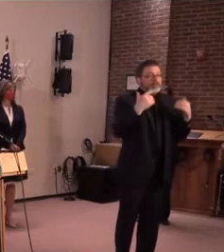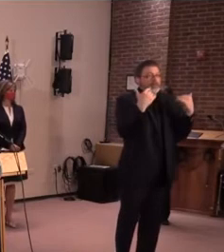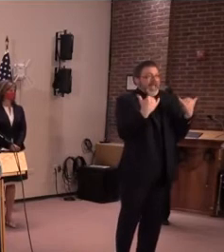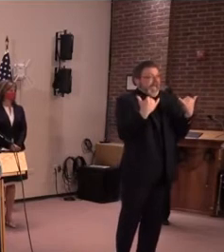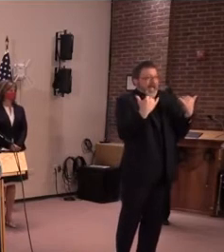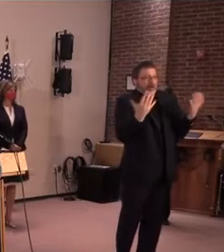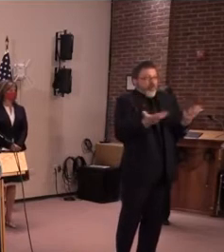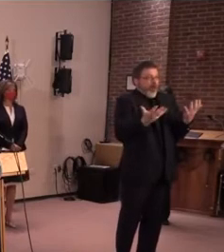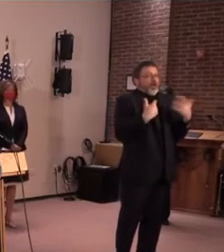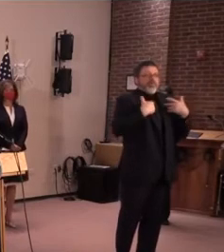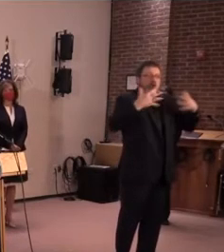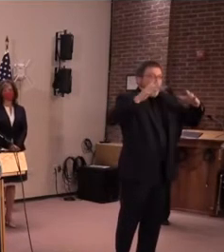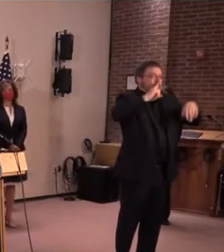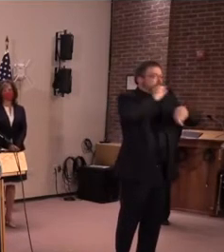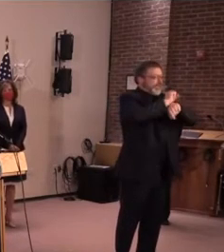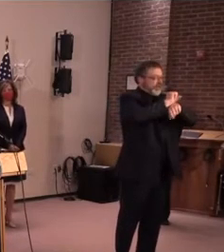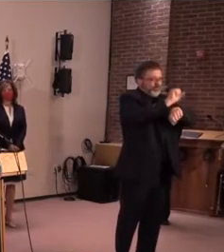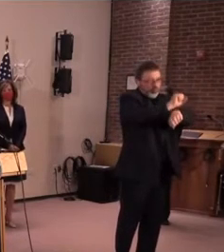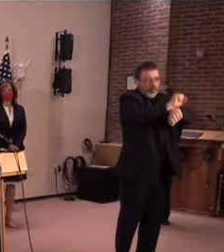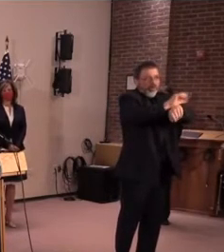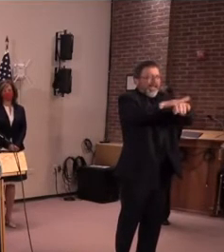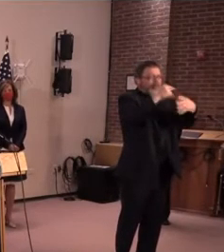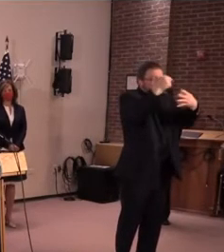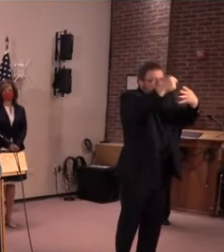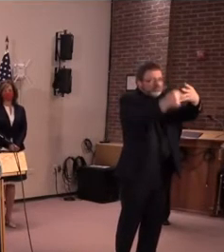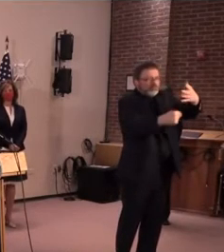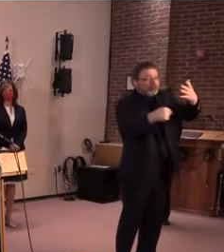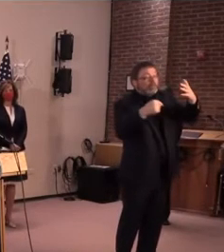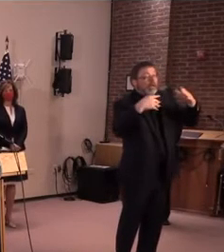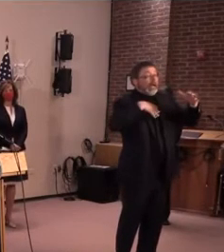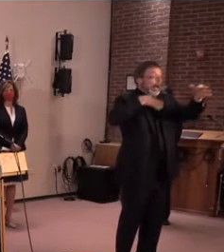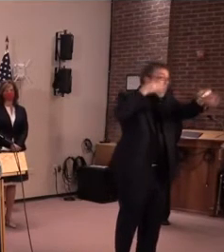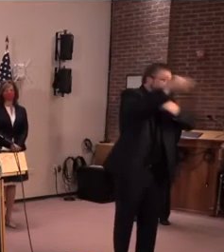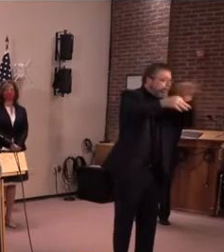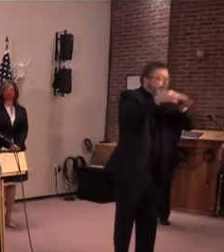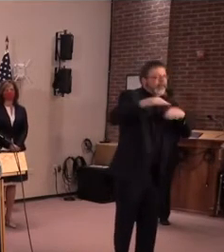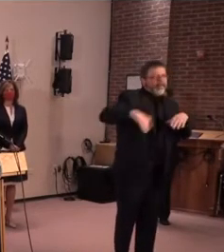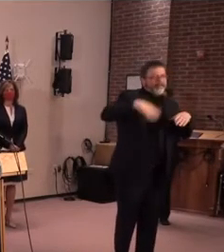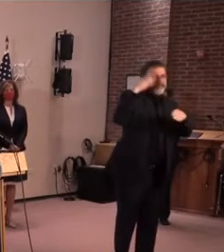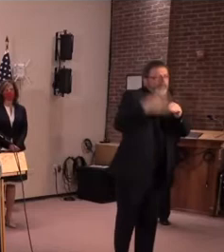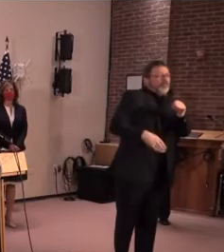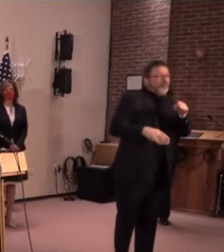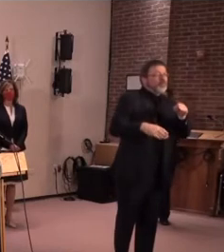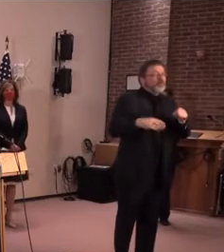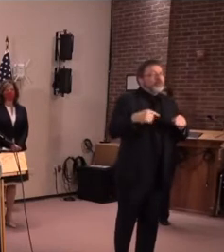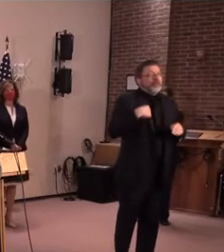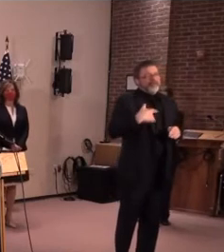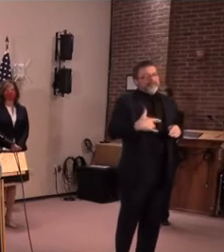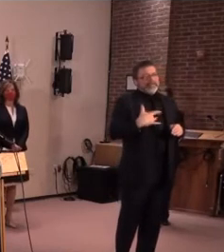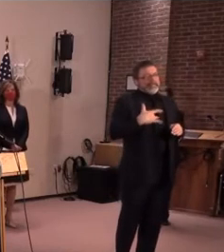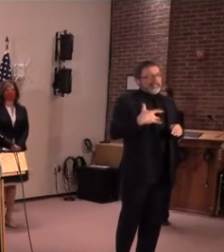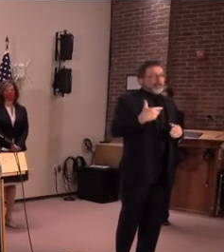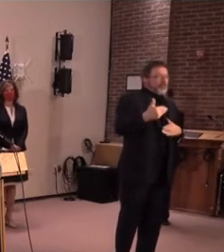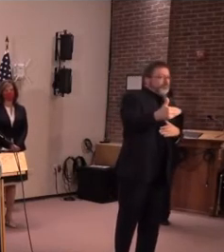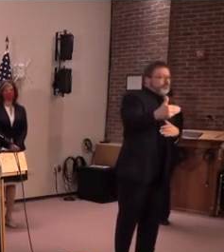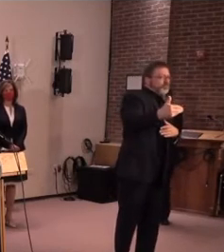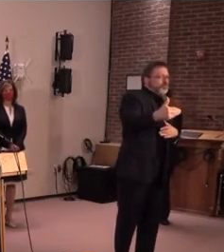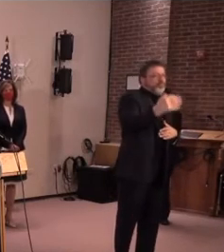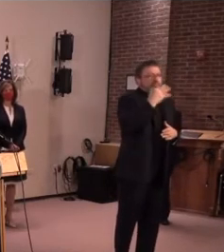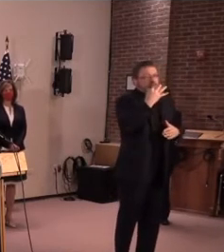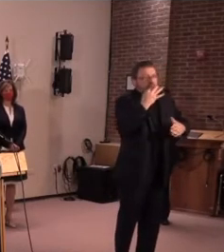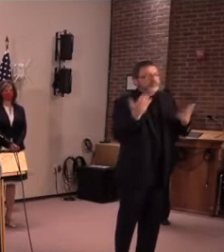some of the details. We don't have it ready just yet, but we would expect that the remainder of the $400 million that is